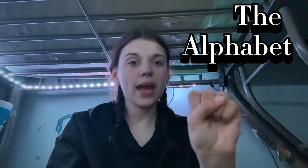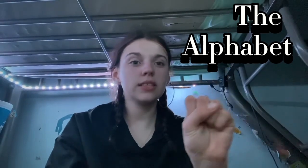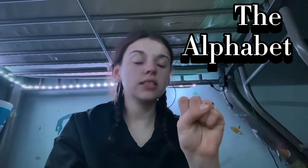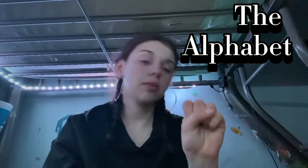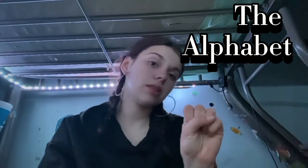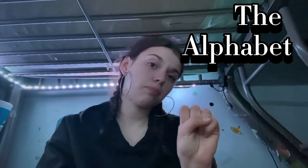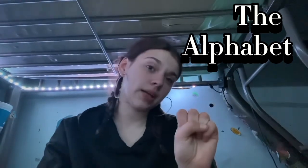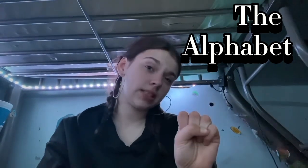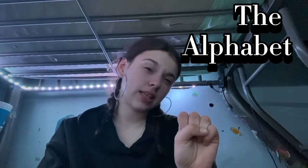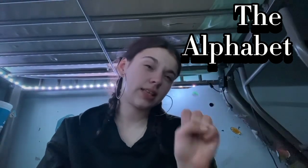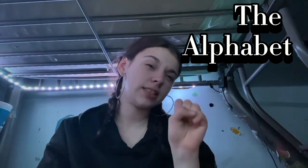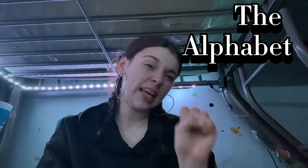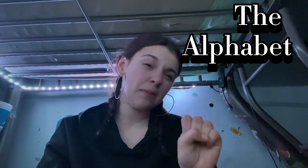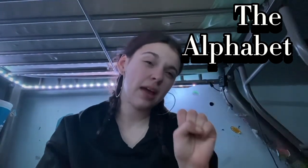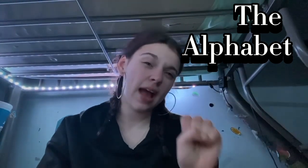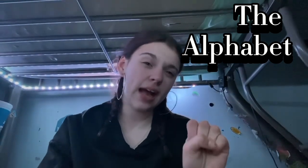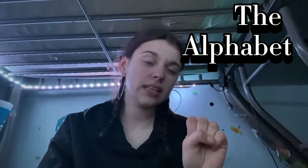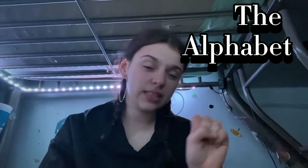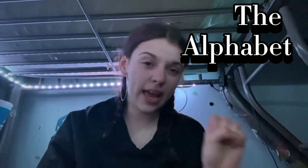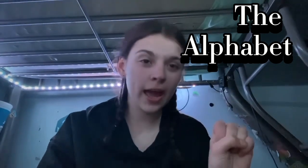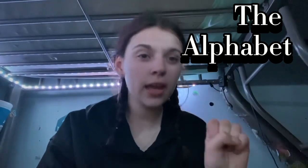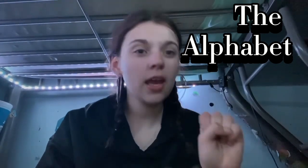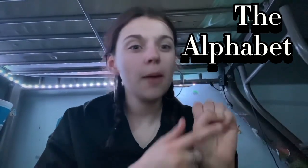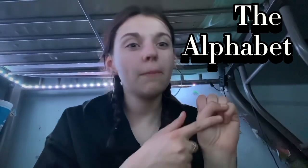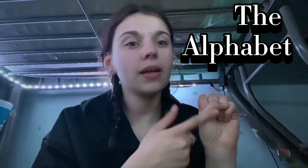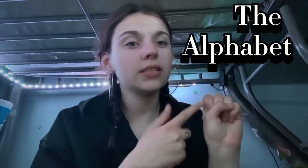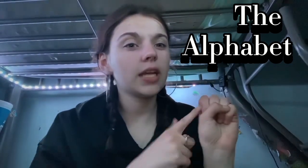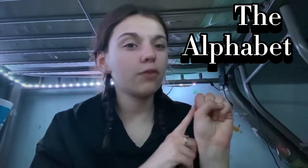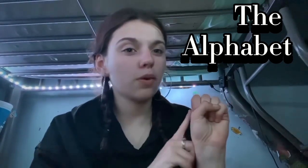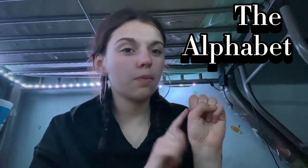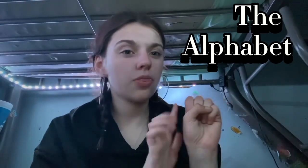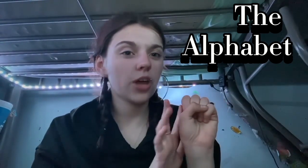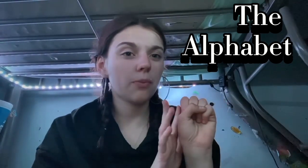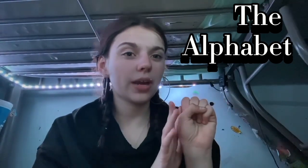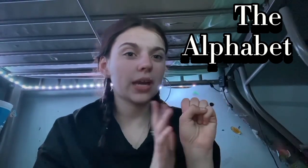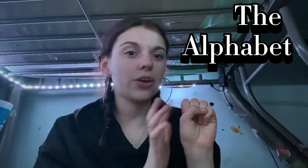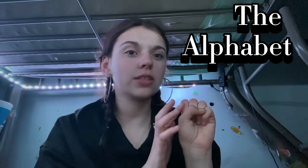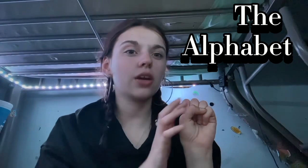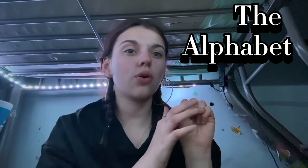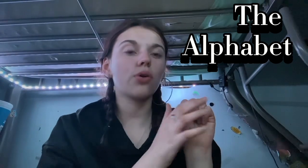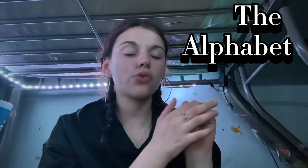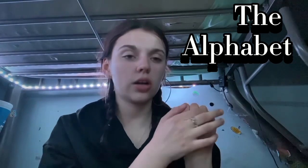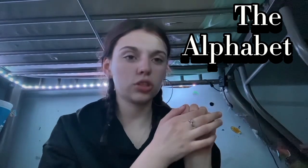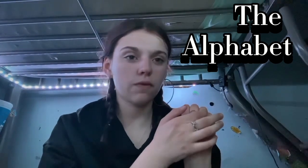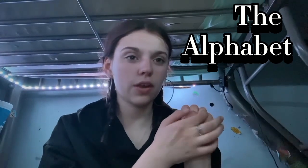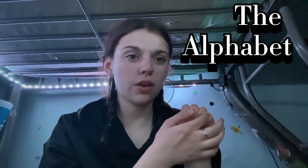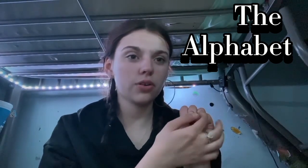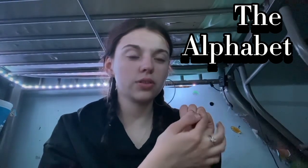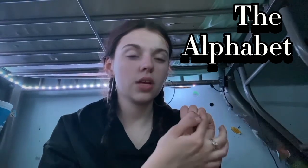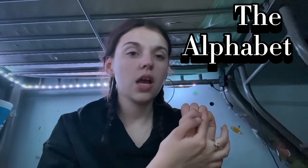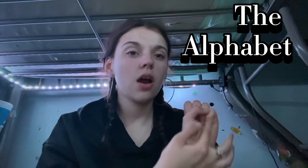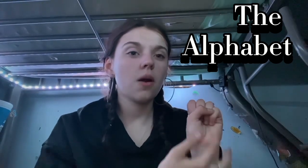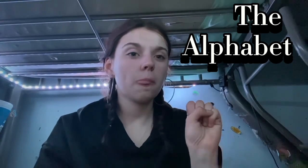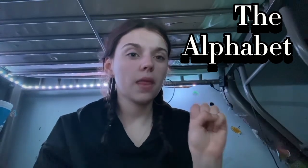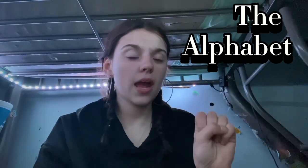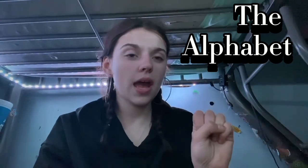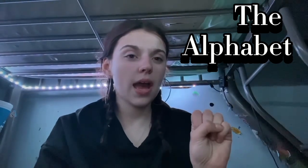is going to be basically the same as A, but instead of your thumb right here, it's going to go across your fingers.